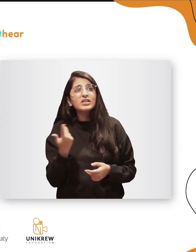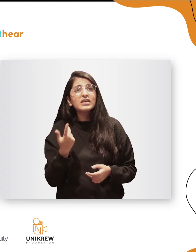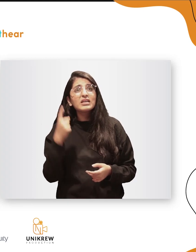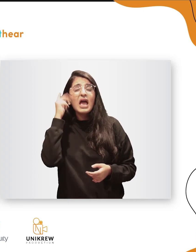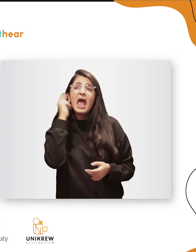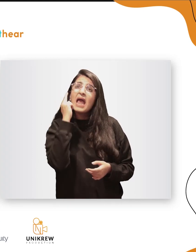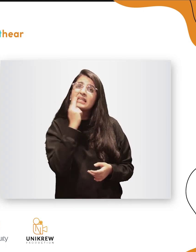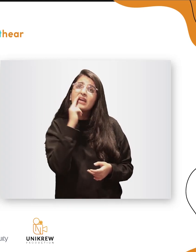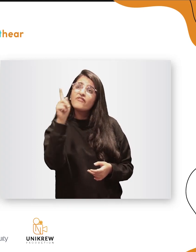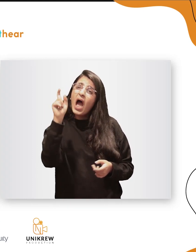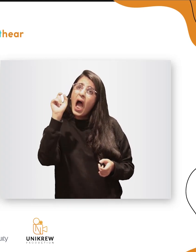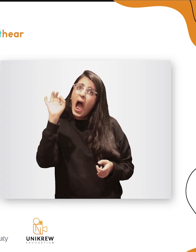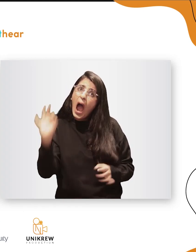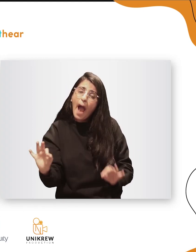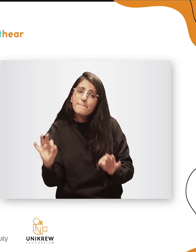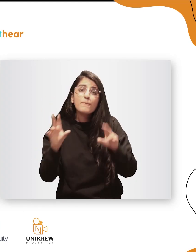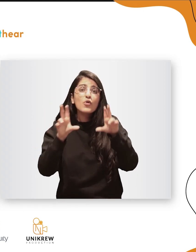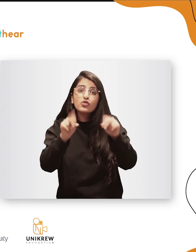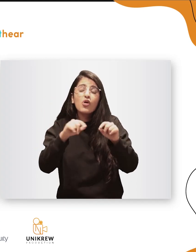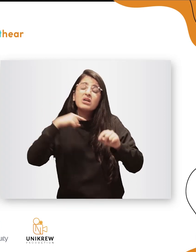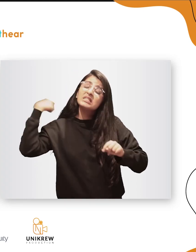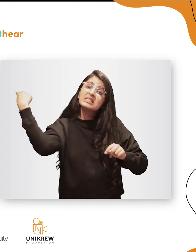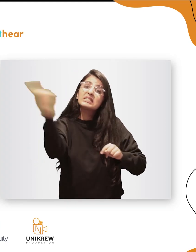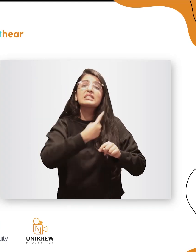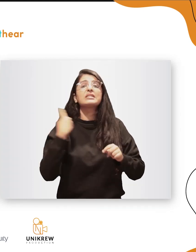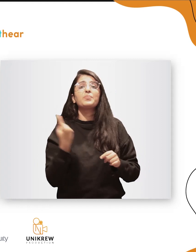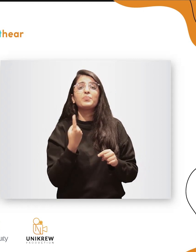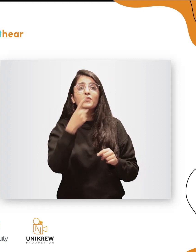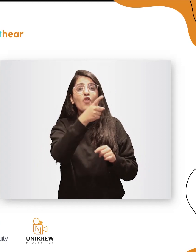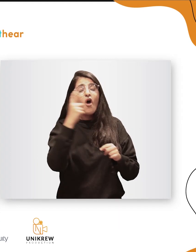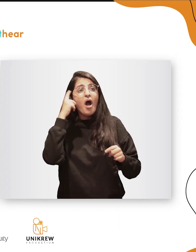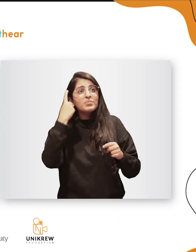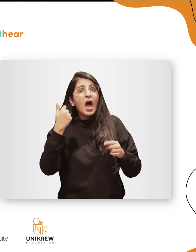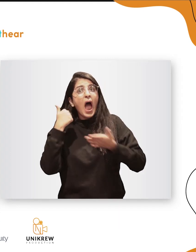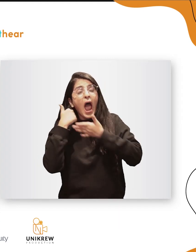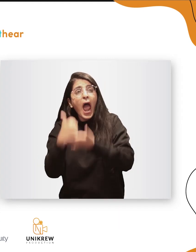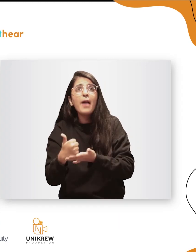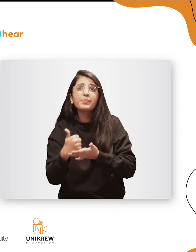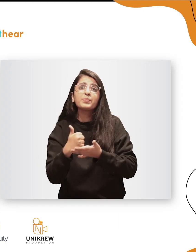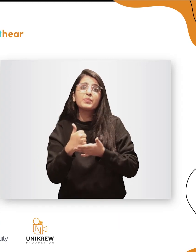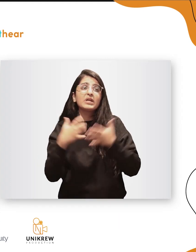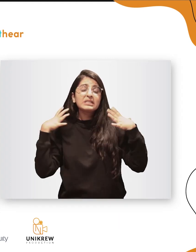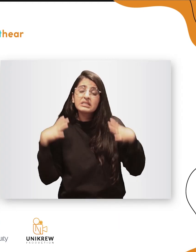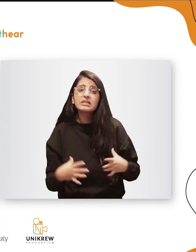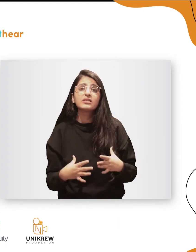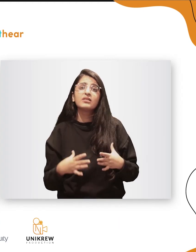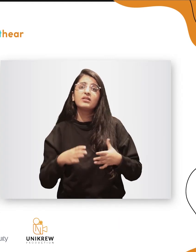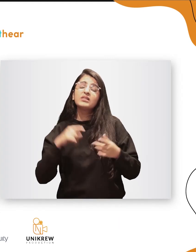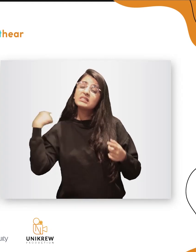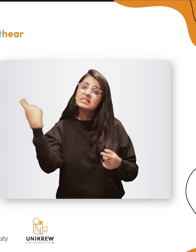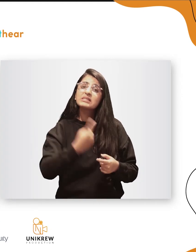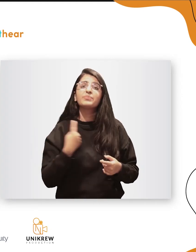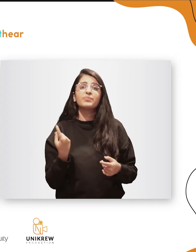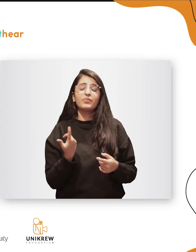not just the deaf community, but everybody needs to play a part for, because as